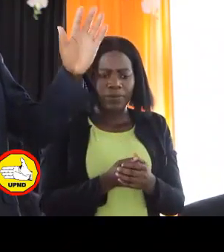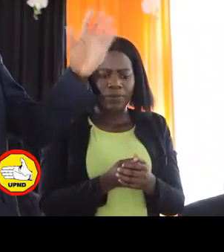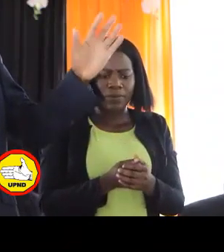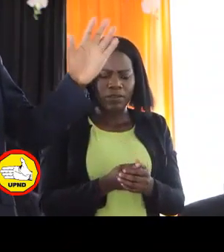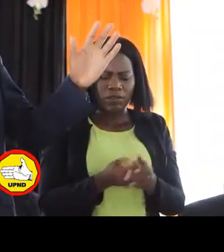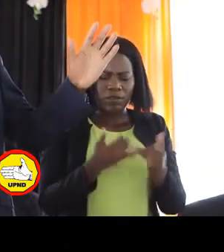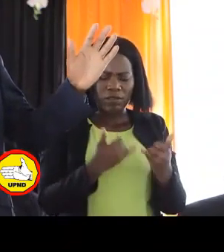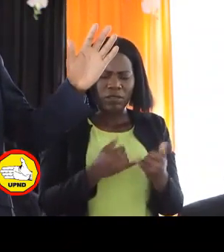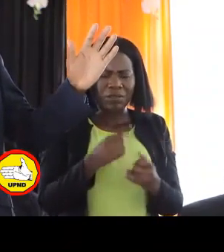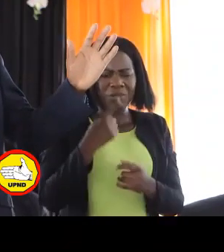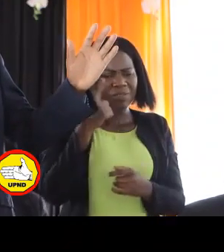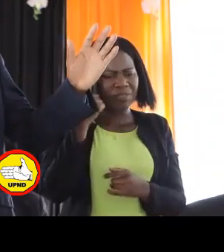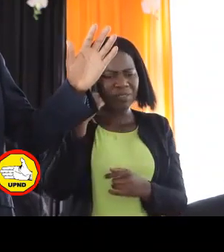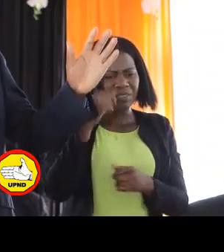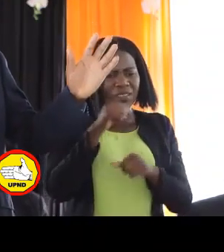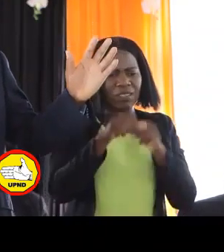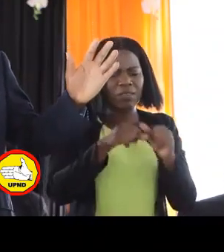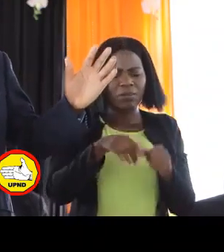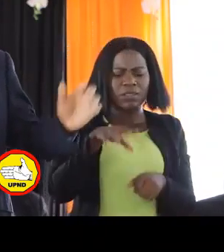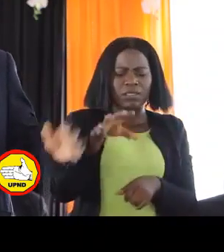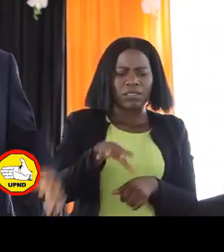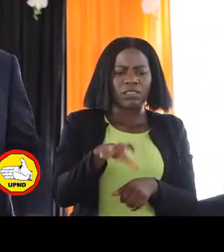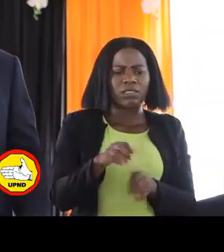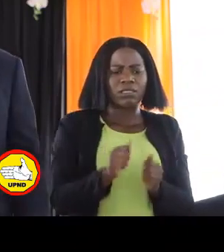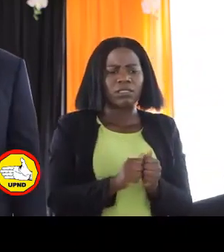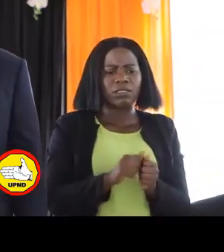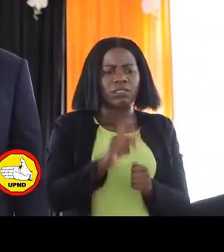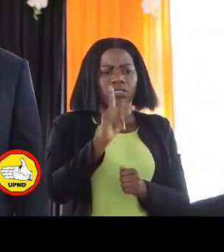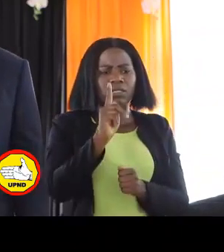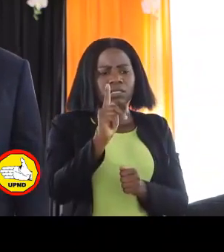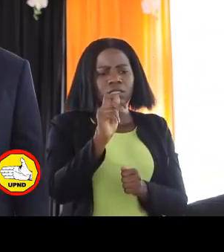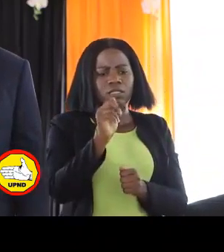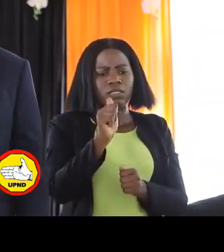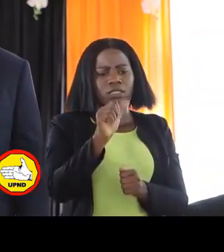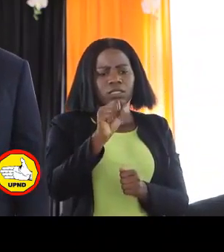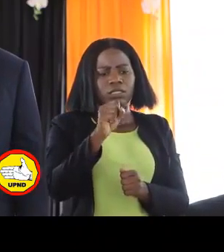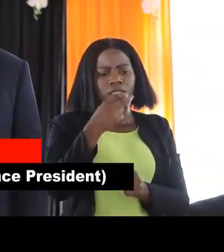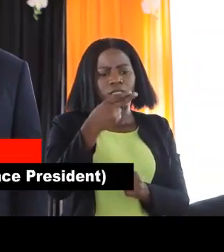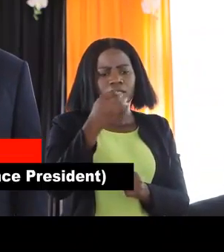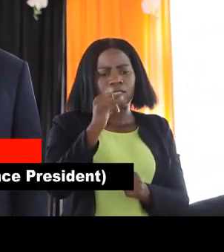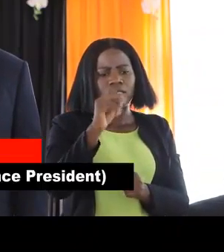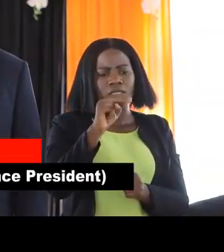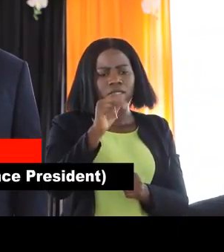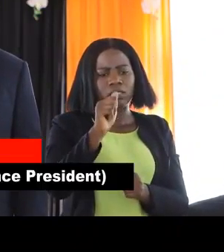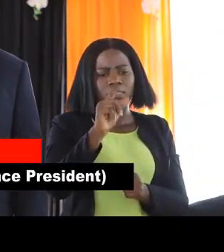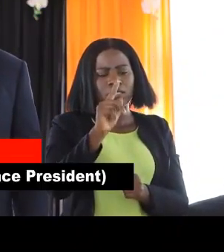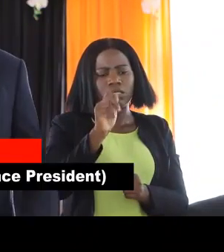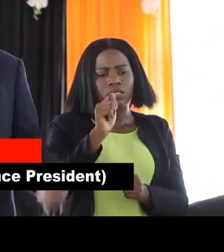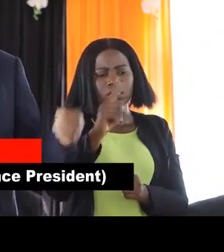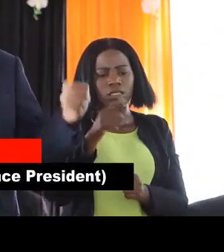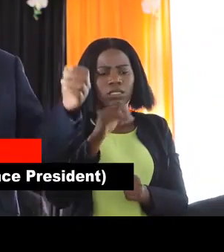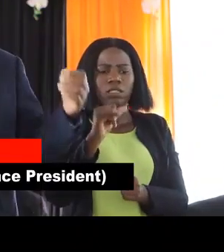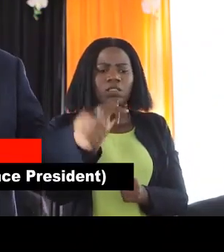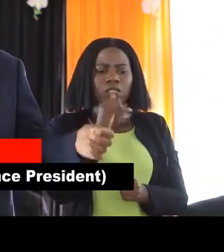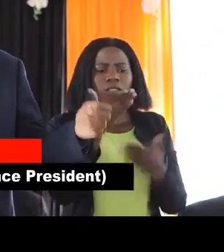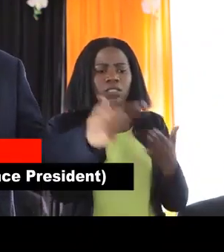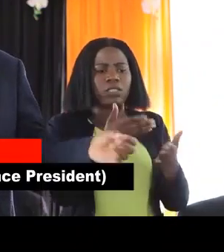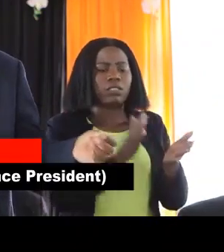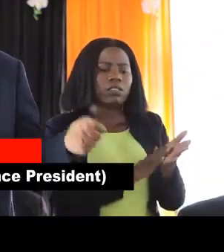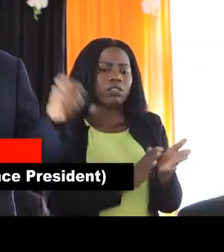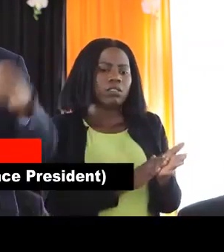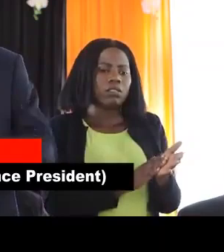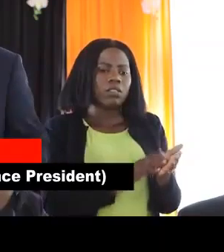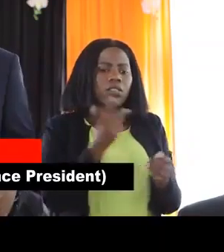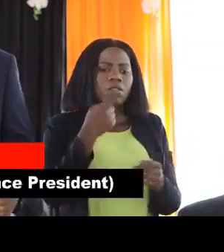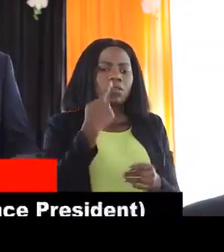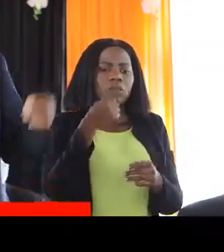that child in Kashinakash who is out of school? Who cannot speak ill